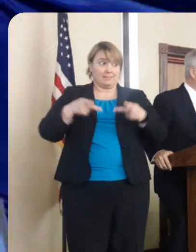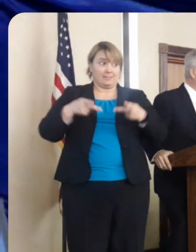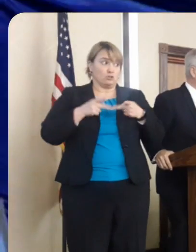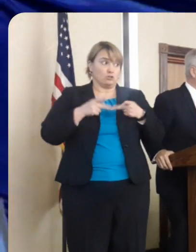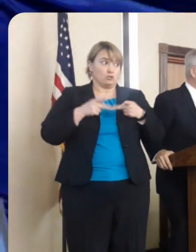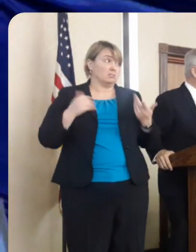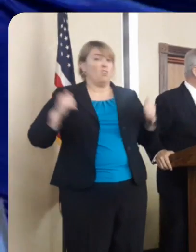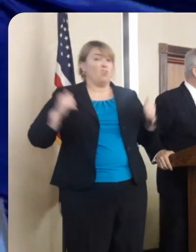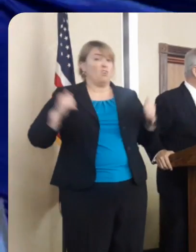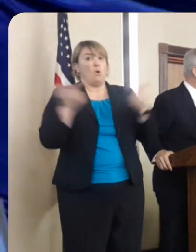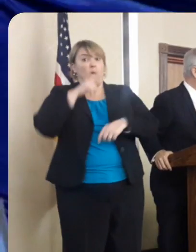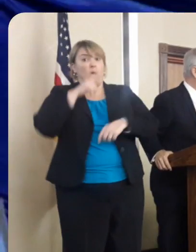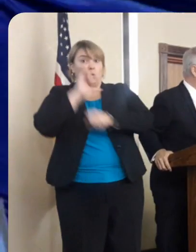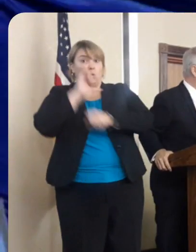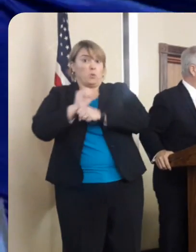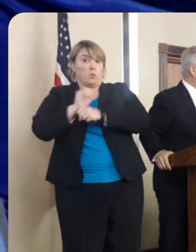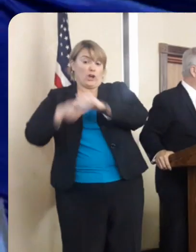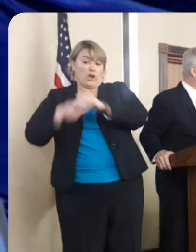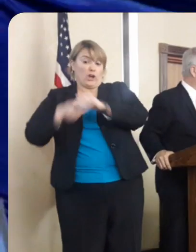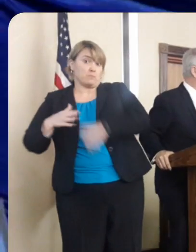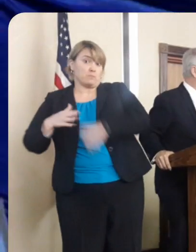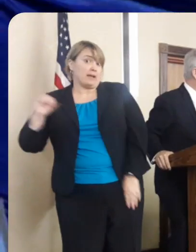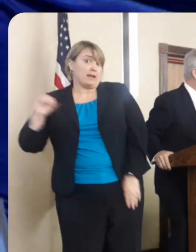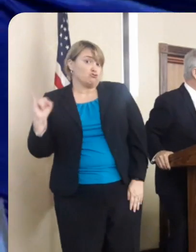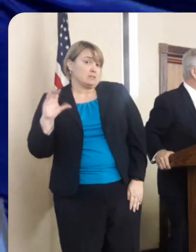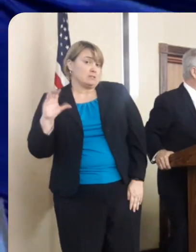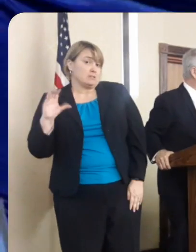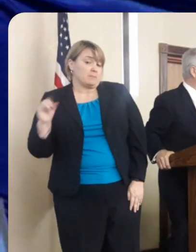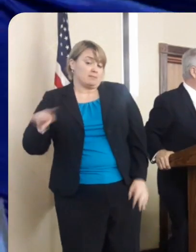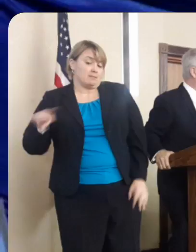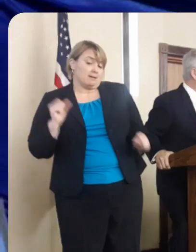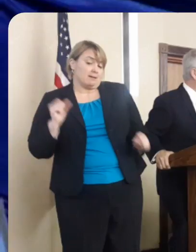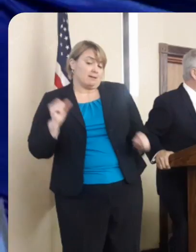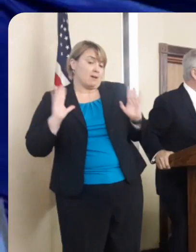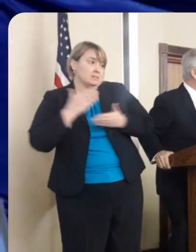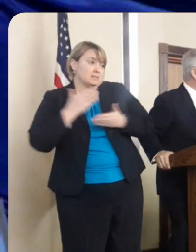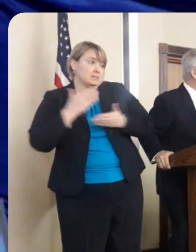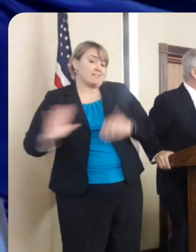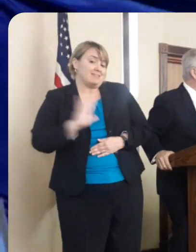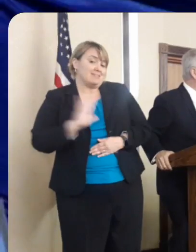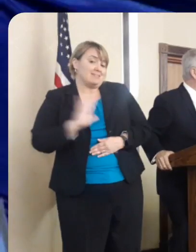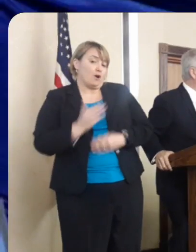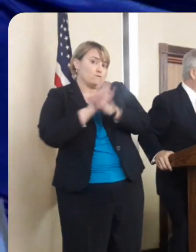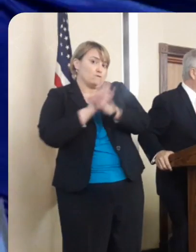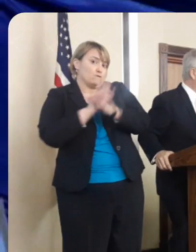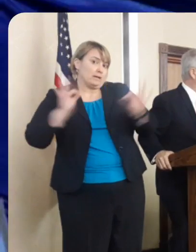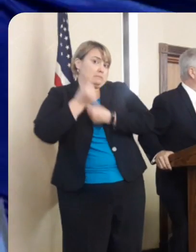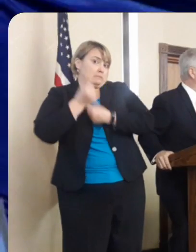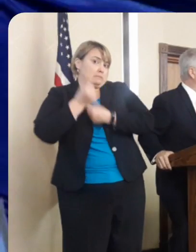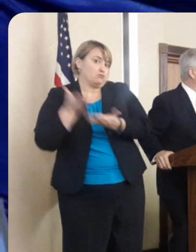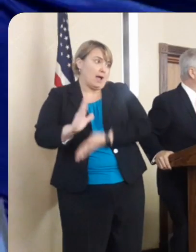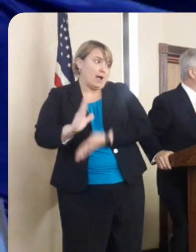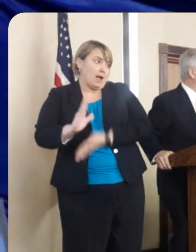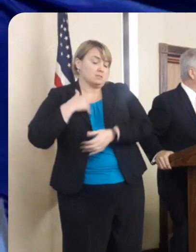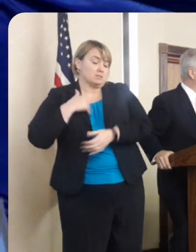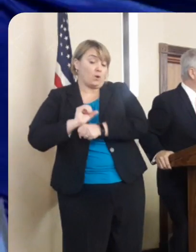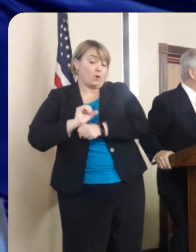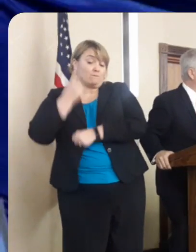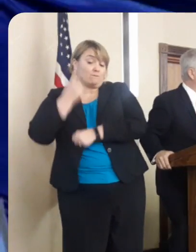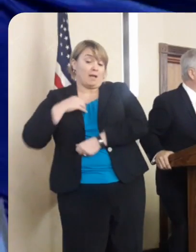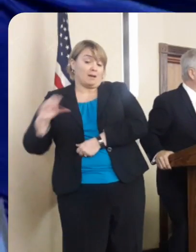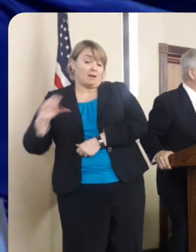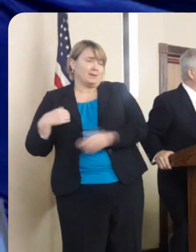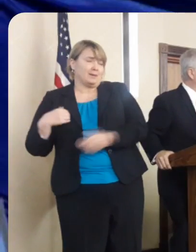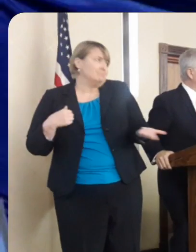at my insurance company give up some of their free speech rights when they work for my company. Yes, there are limits